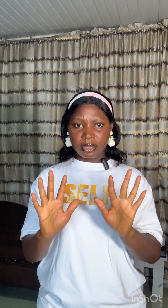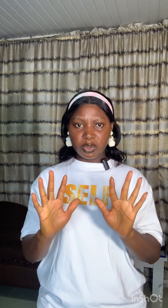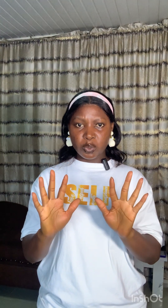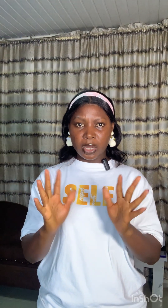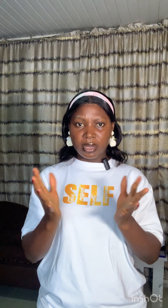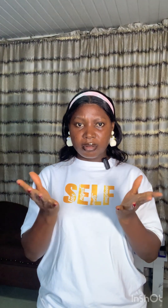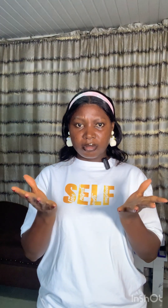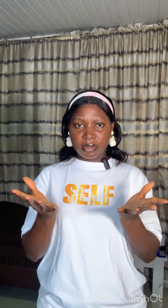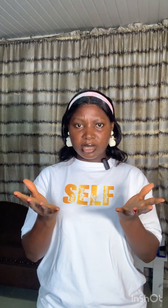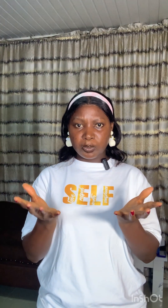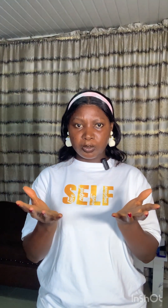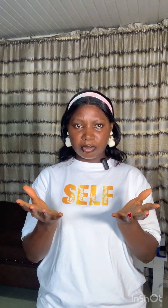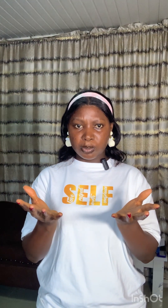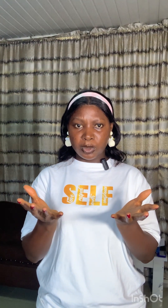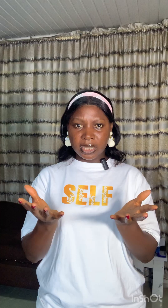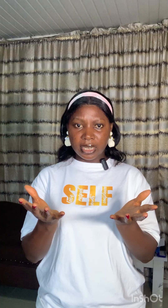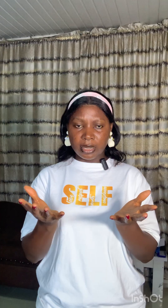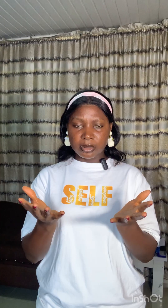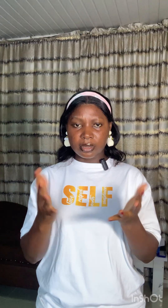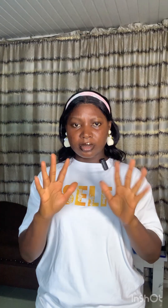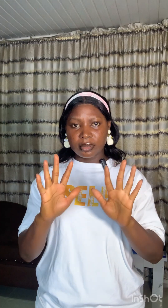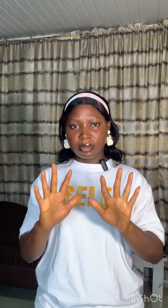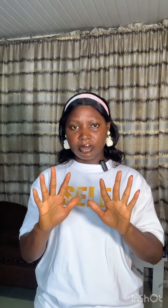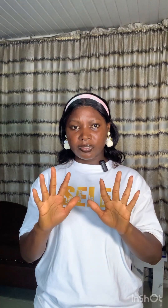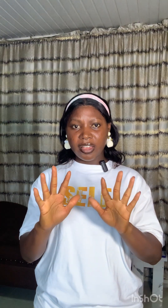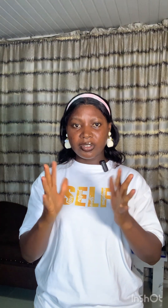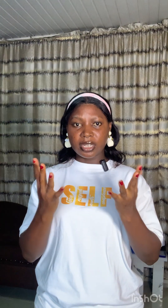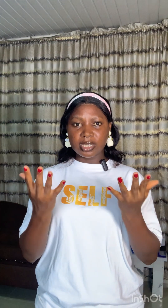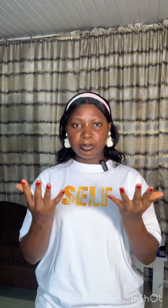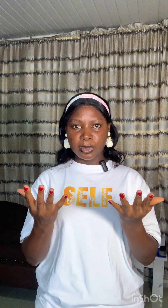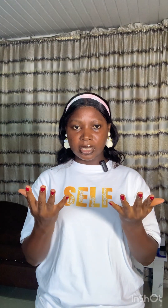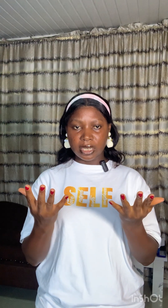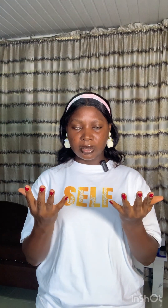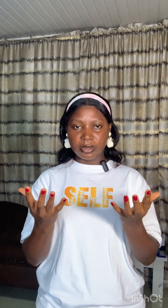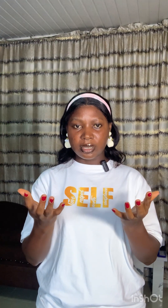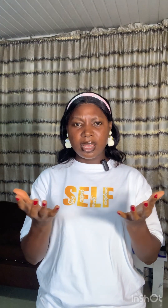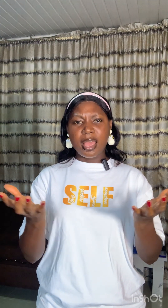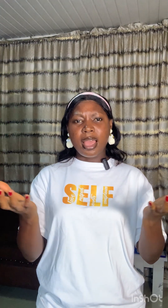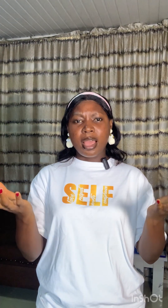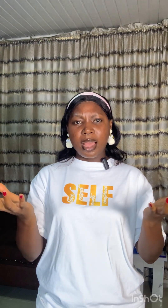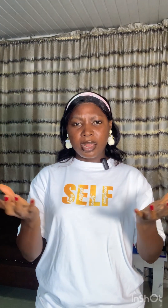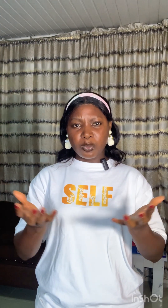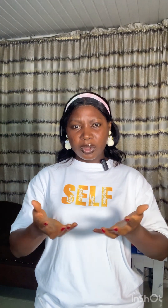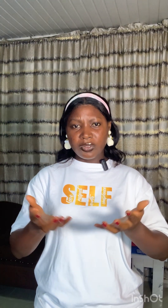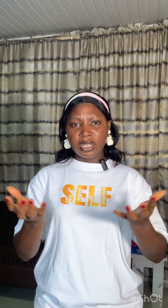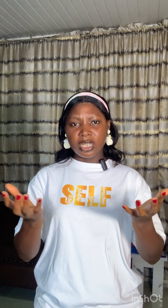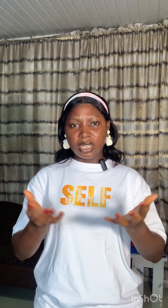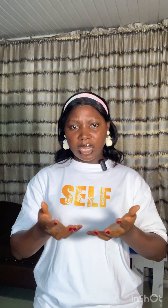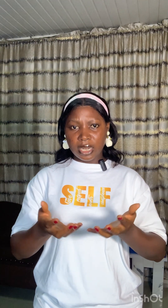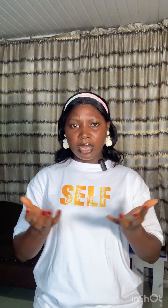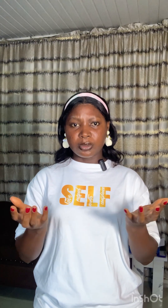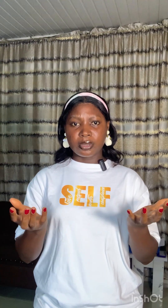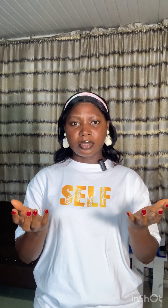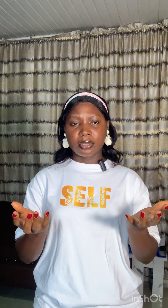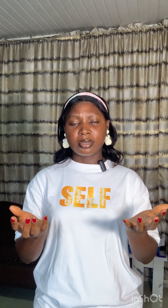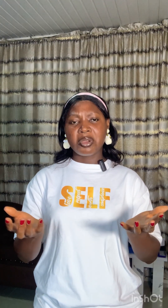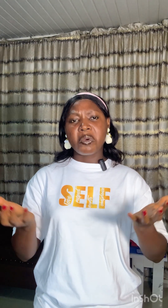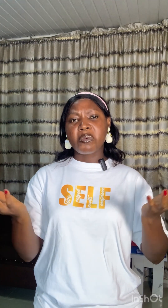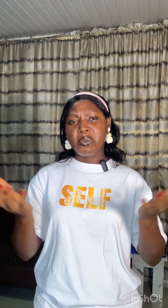this way, splitted out, 5 fingers splitted out, and waving in and out.